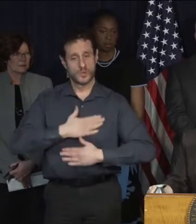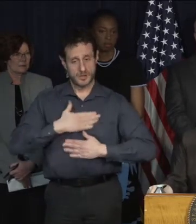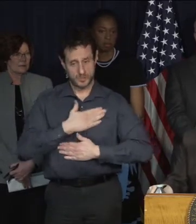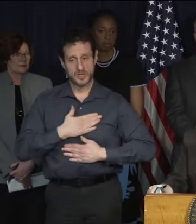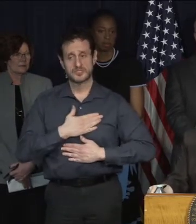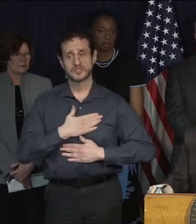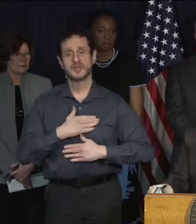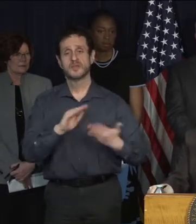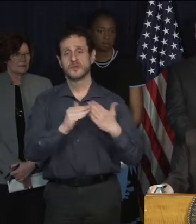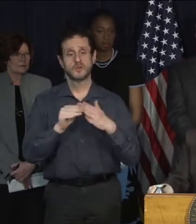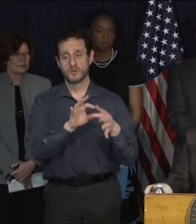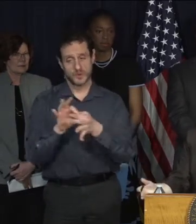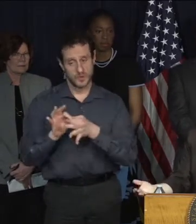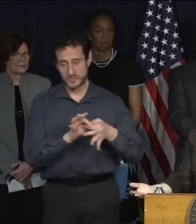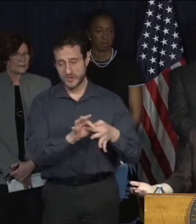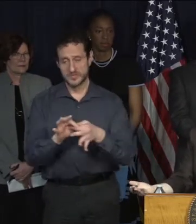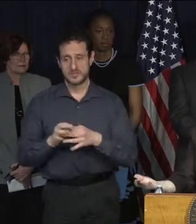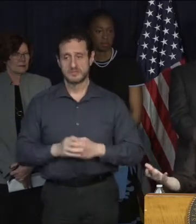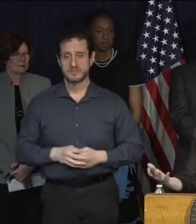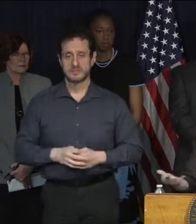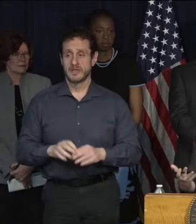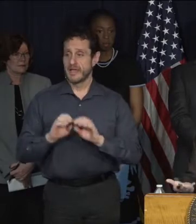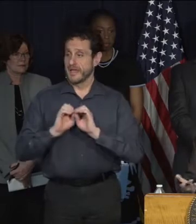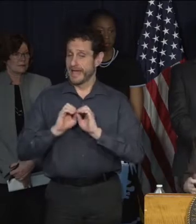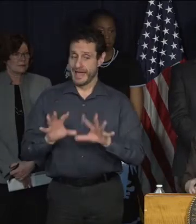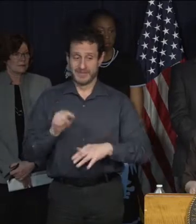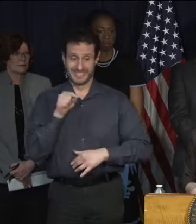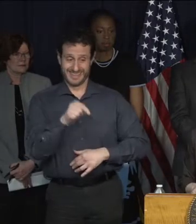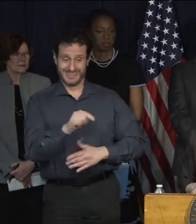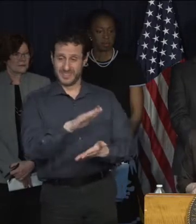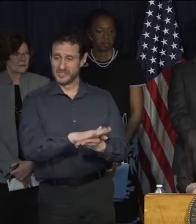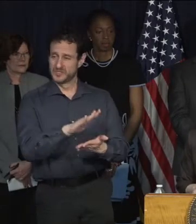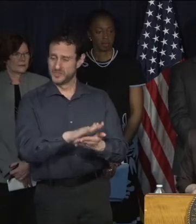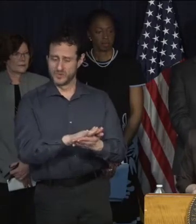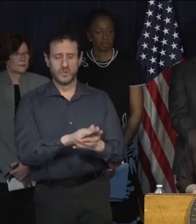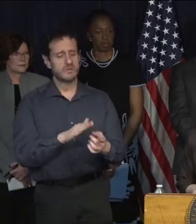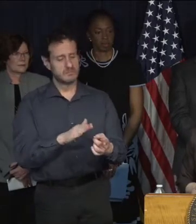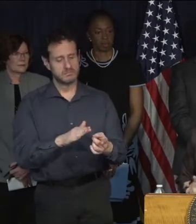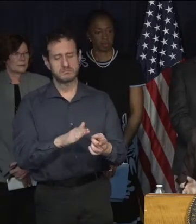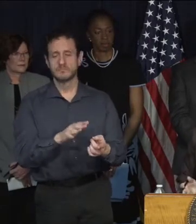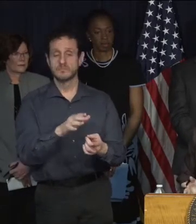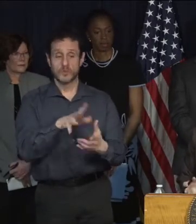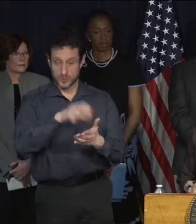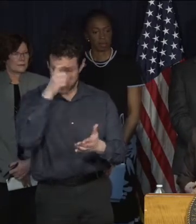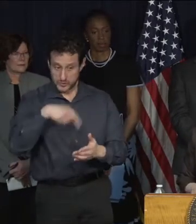the community with this. Obviously, this school is a population